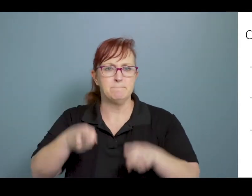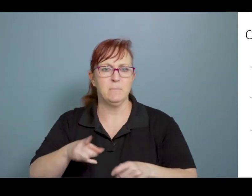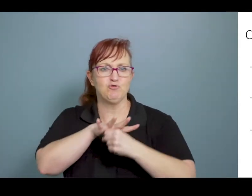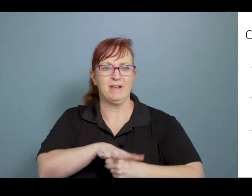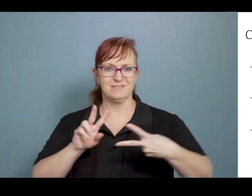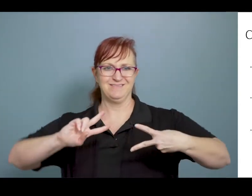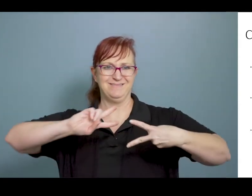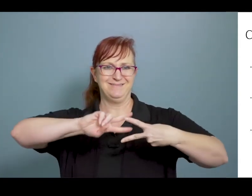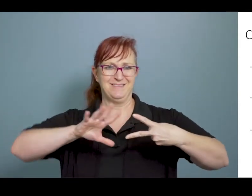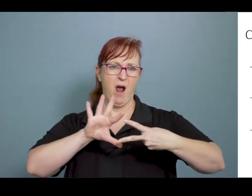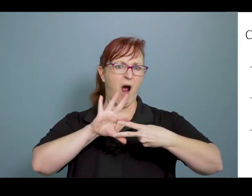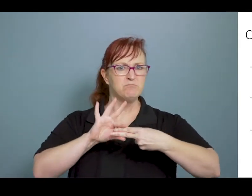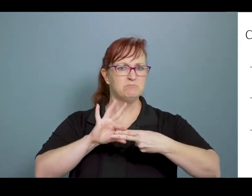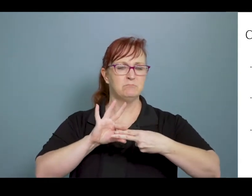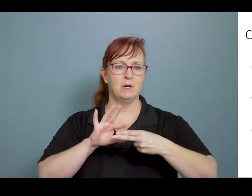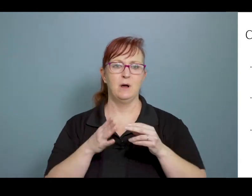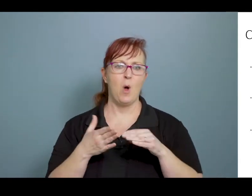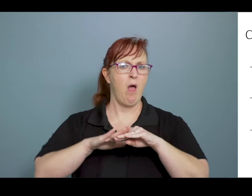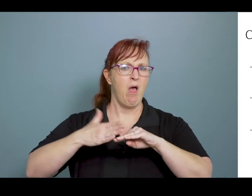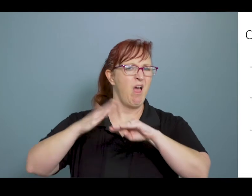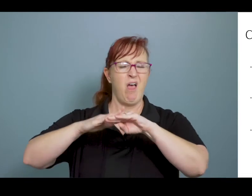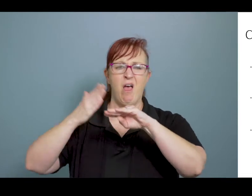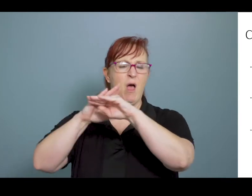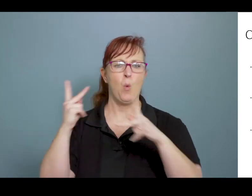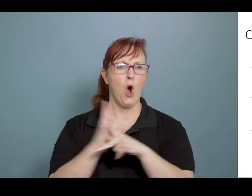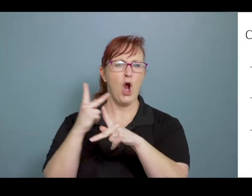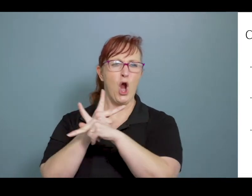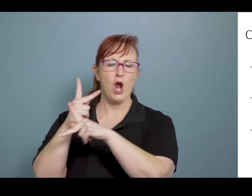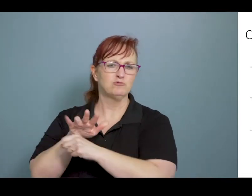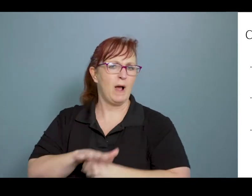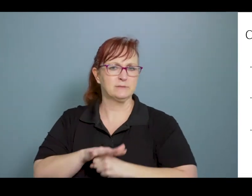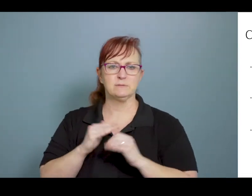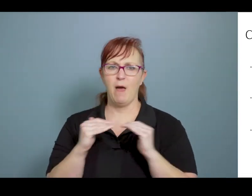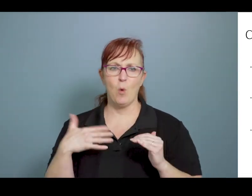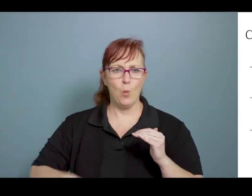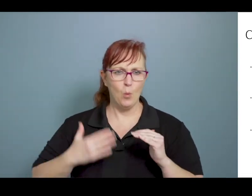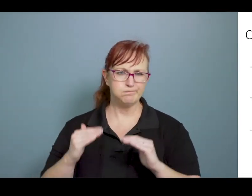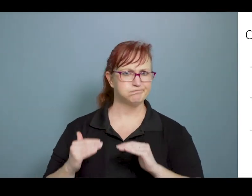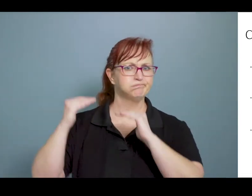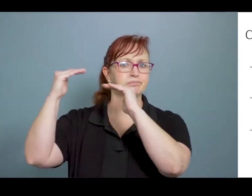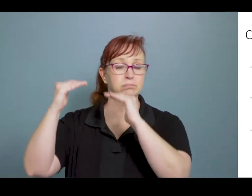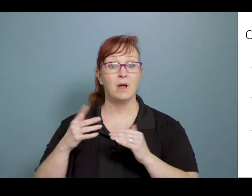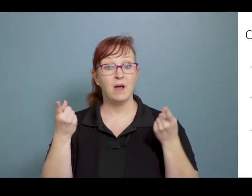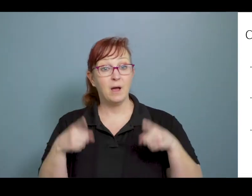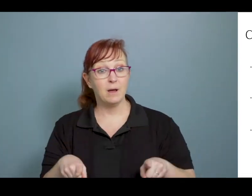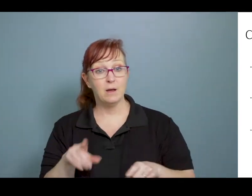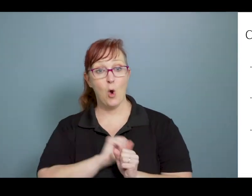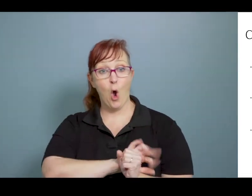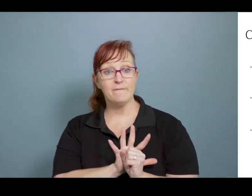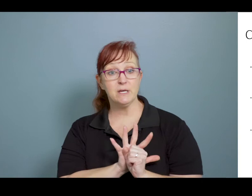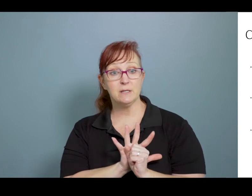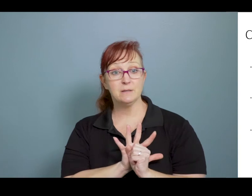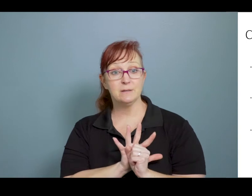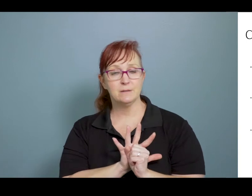to continue to raise kind of our overall stress level. What we've seen with COVID is that there hasn't been